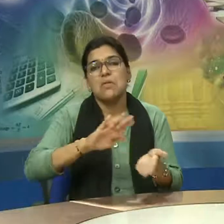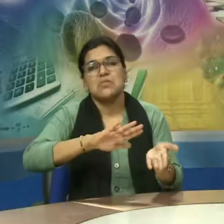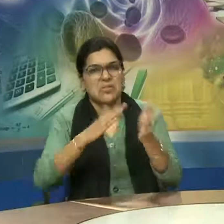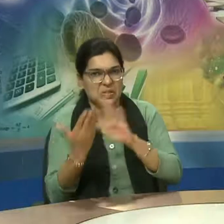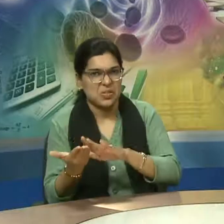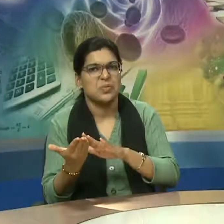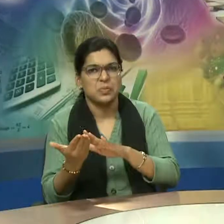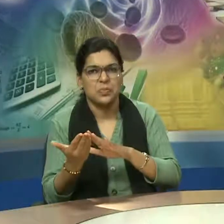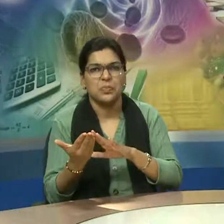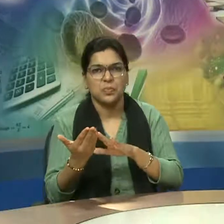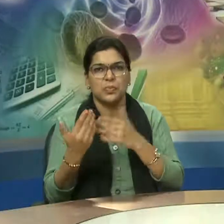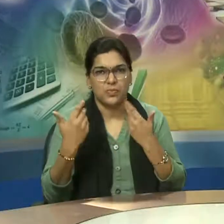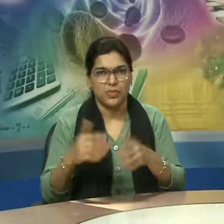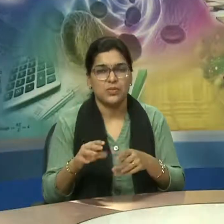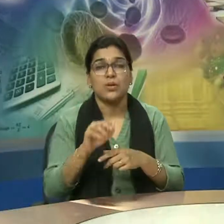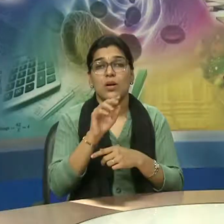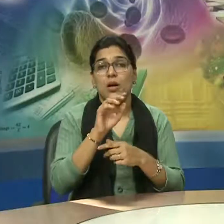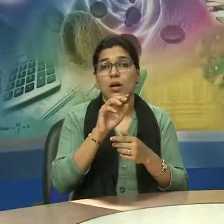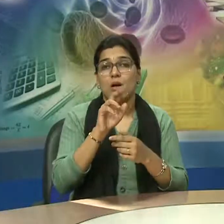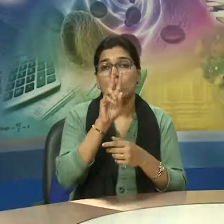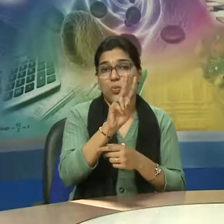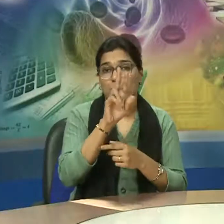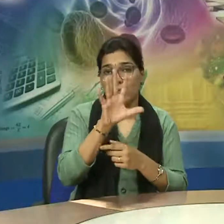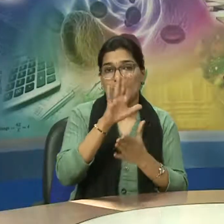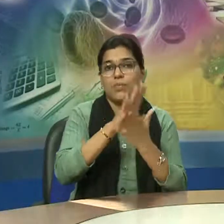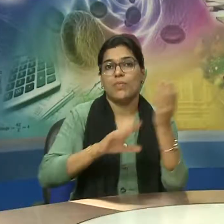in March 25,